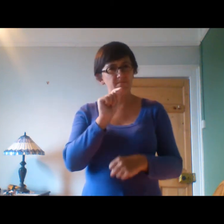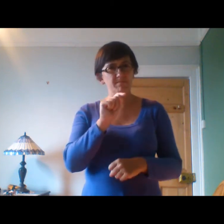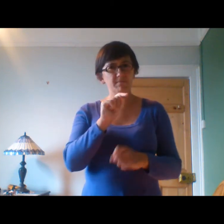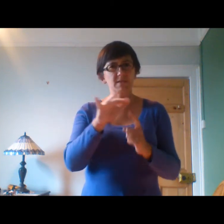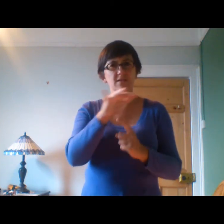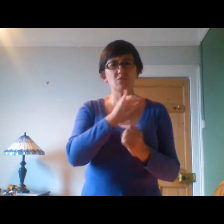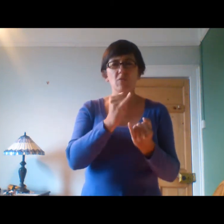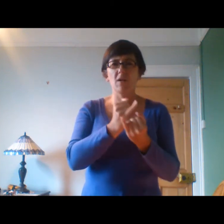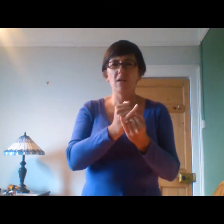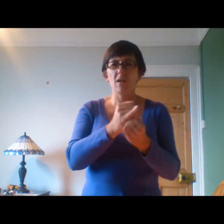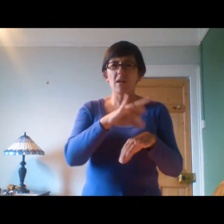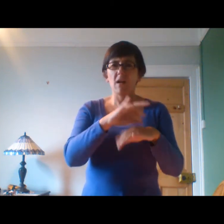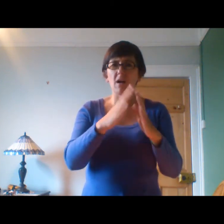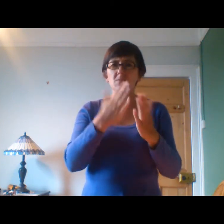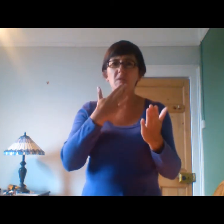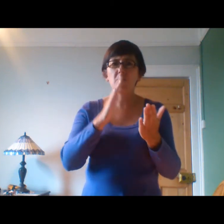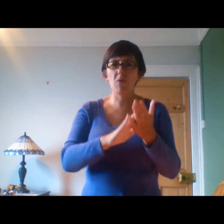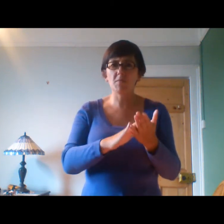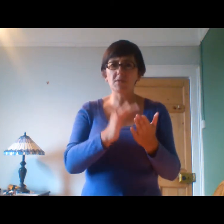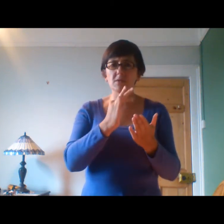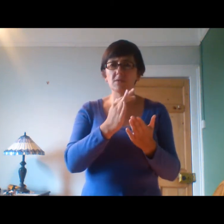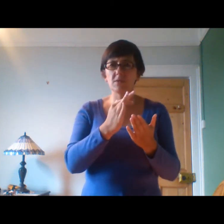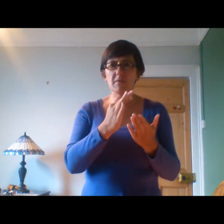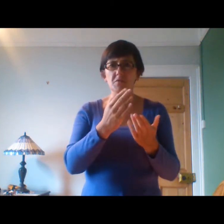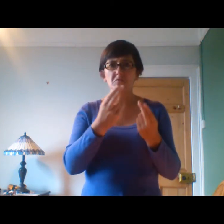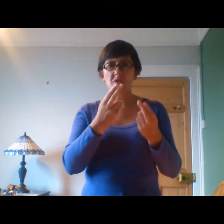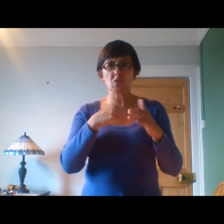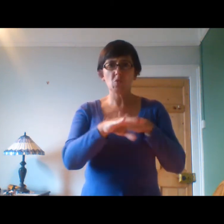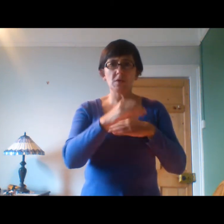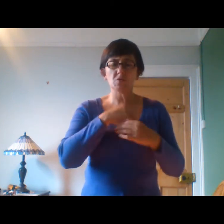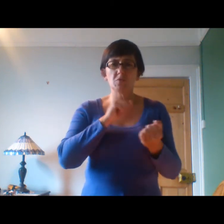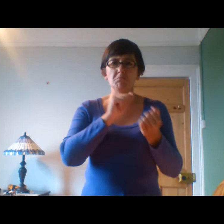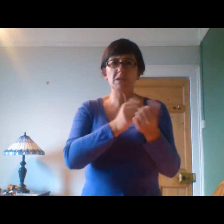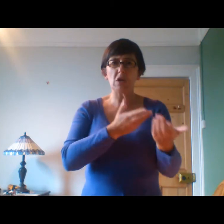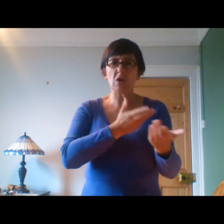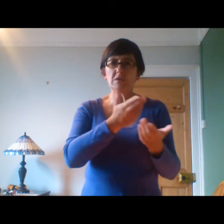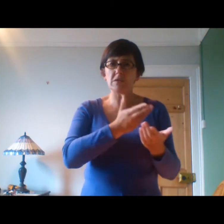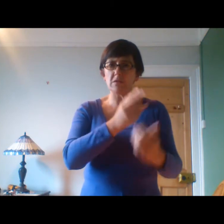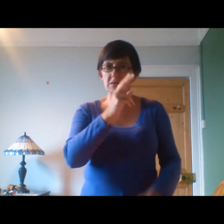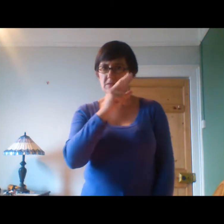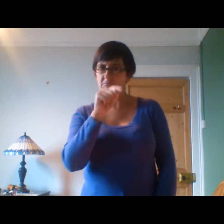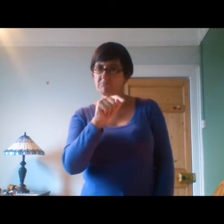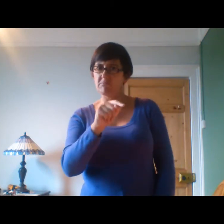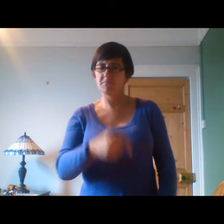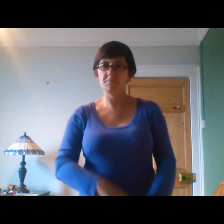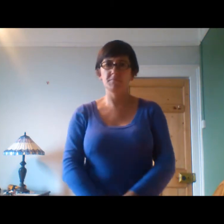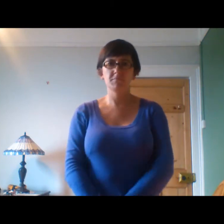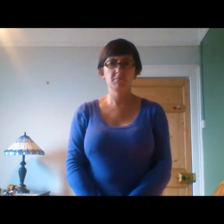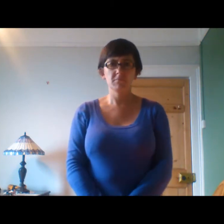hospital appointment, if you needed to go see a consultant, for example. Well, that's an ongoing issue, really. I mean, that's